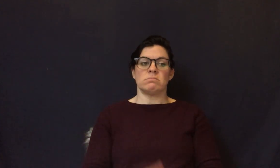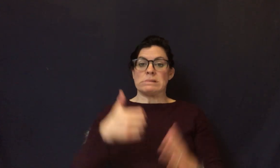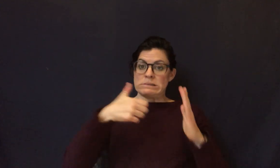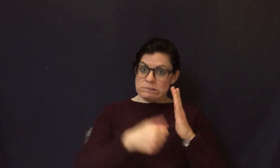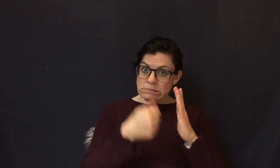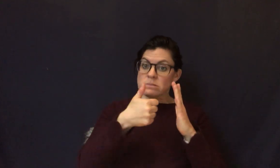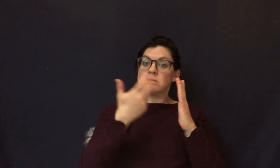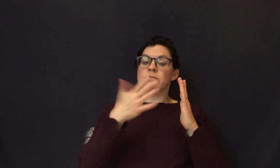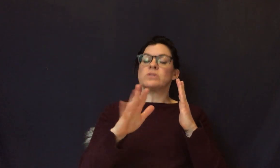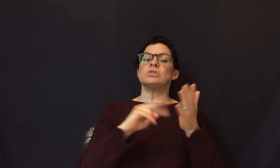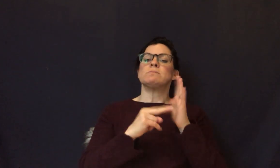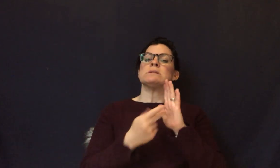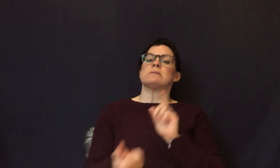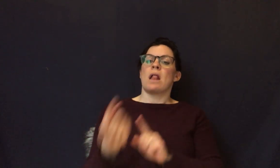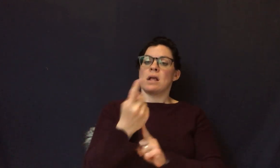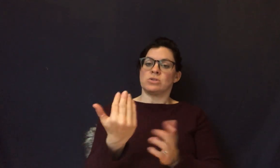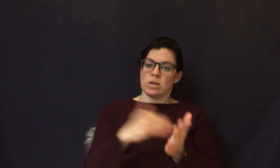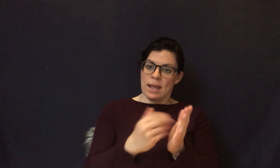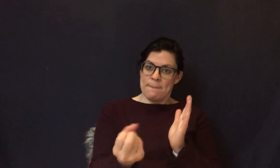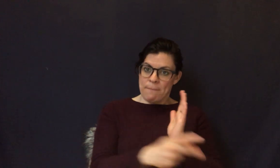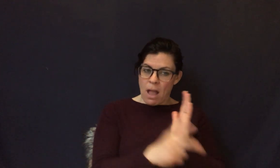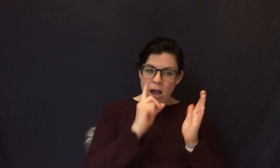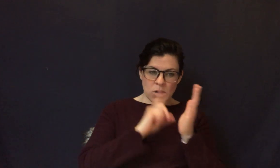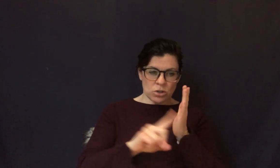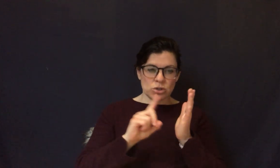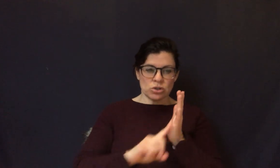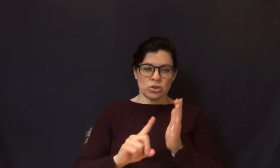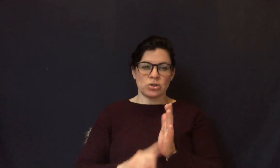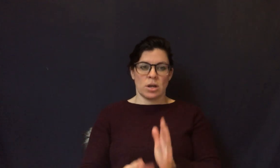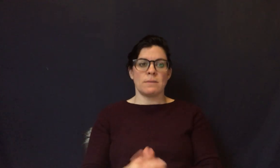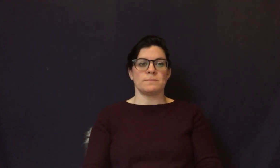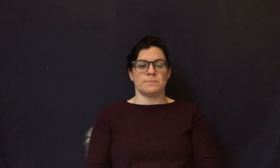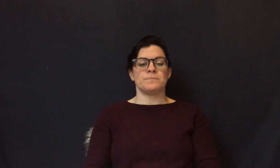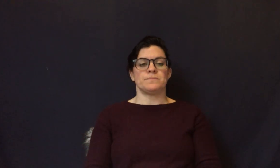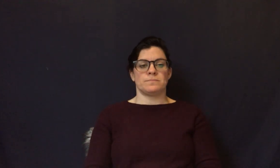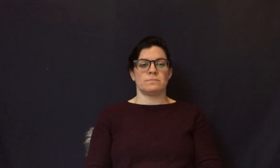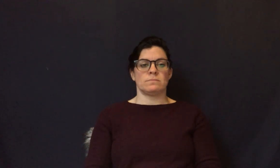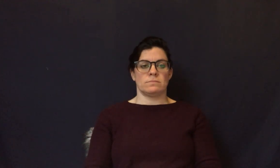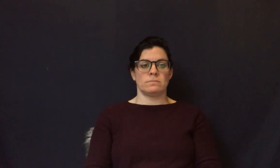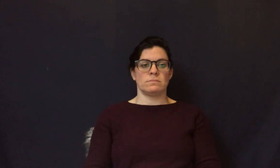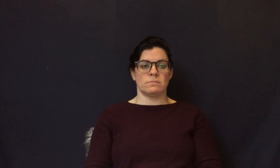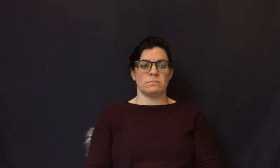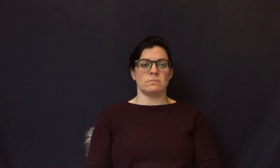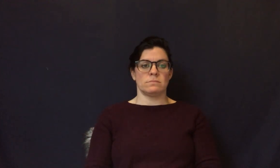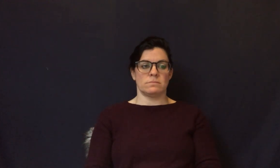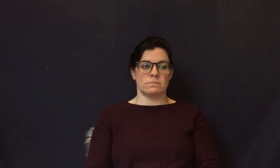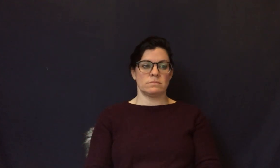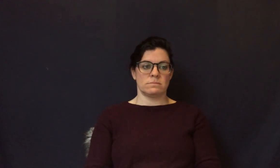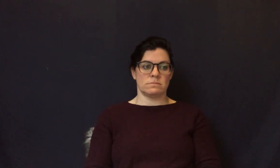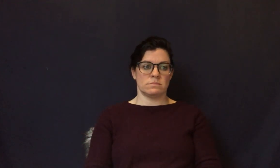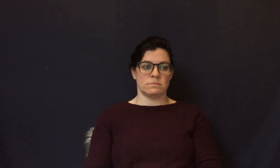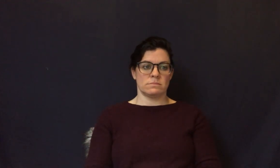good inspection on a fire extinguisher for a year. These instructions here, a lot of times they are put on fire